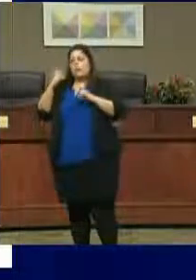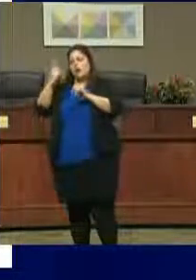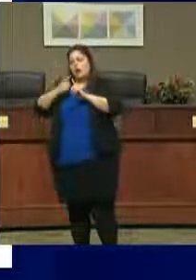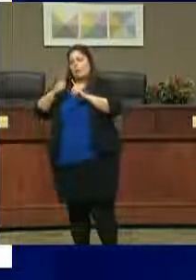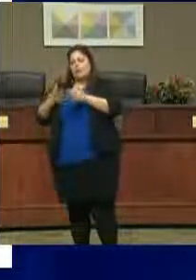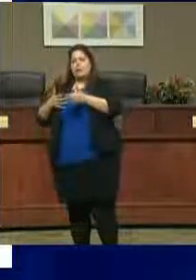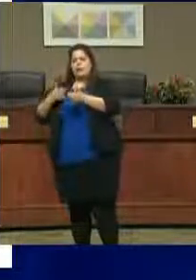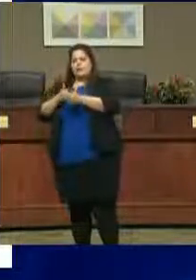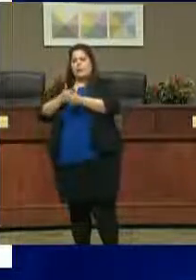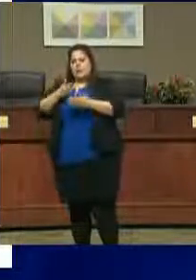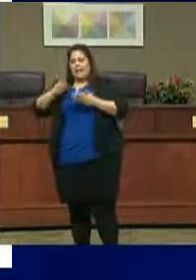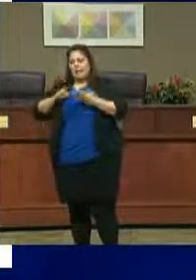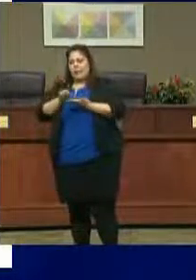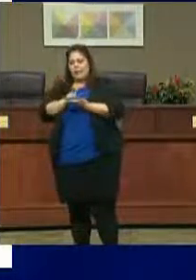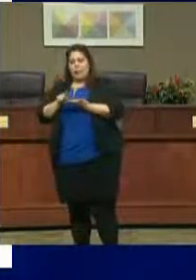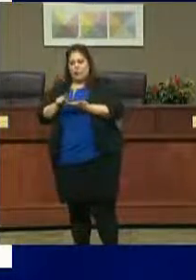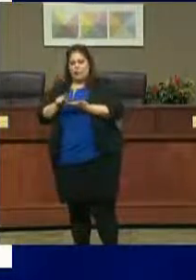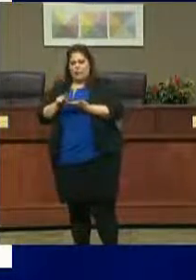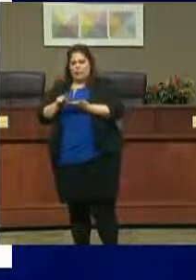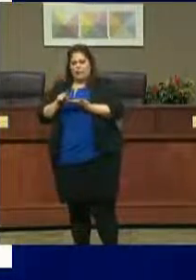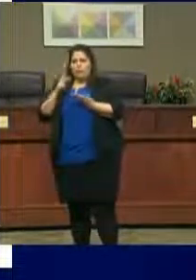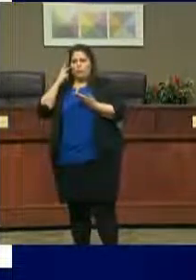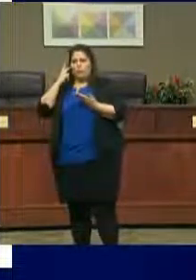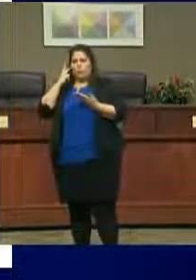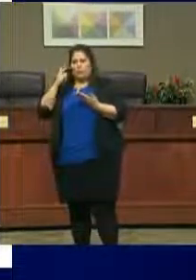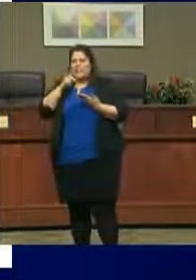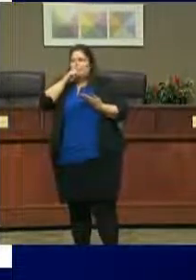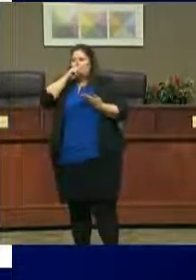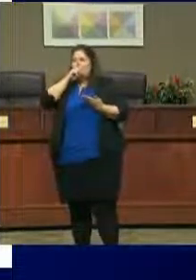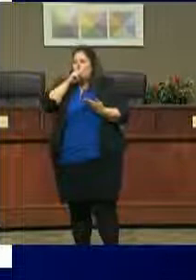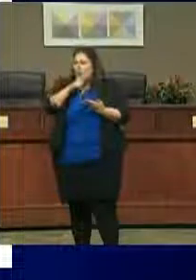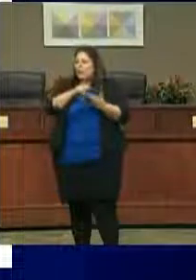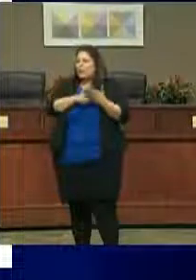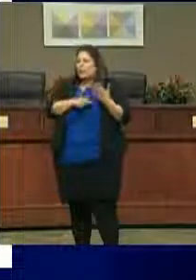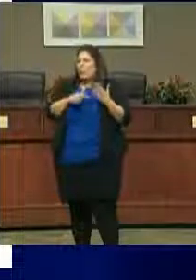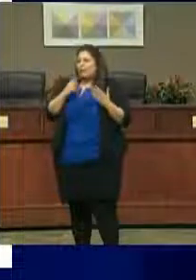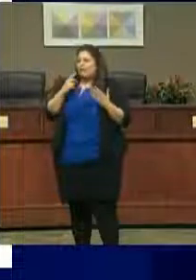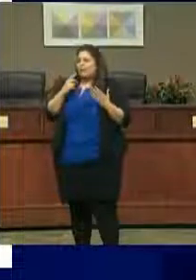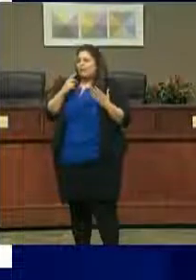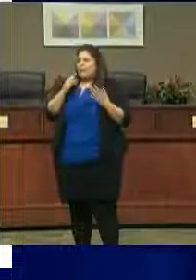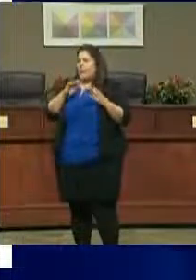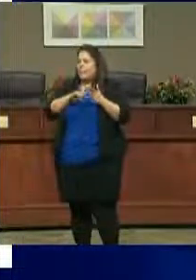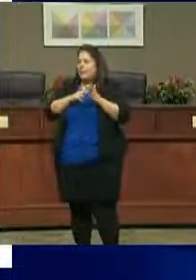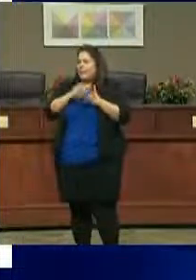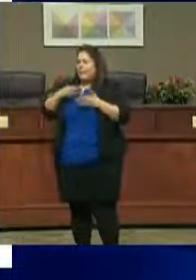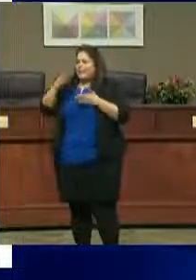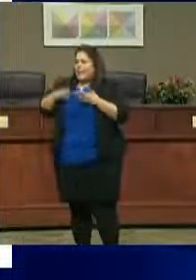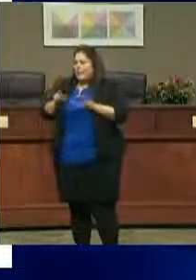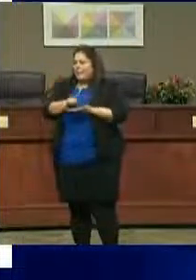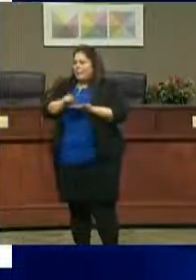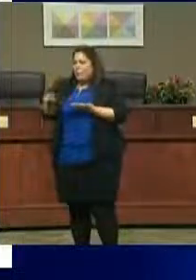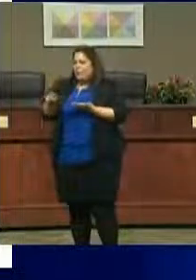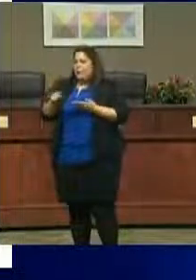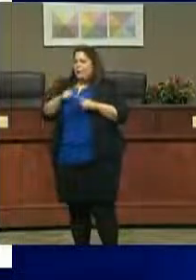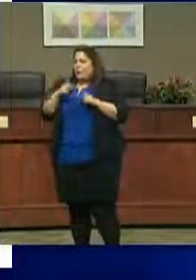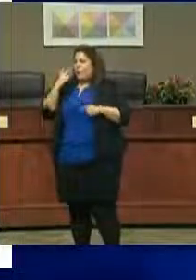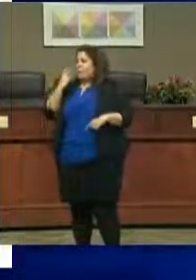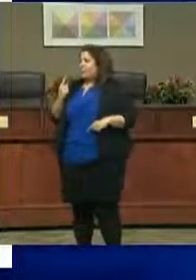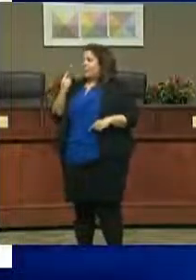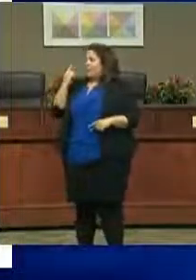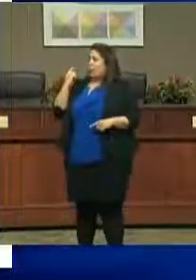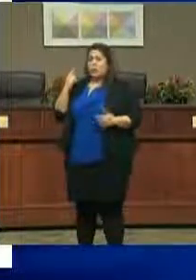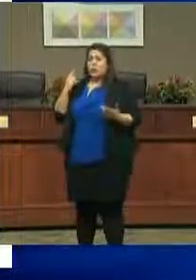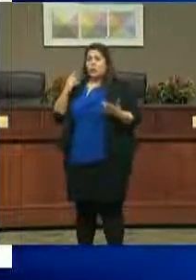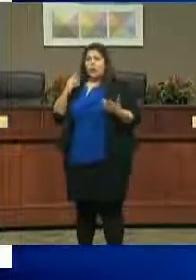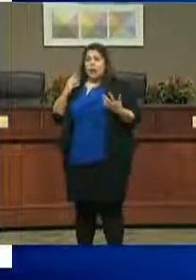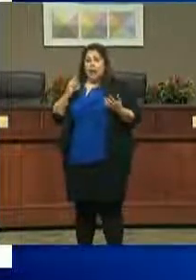show the real trend. But right now, that's where we are. And this is the number of cases